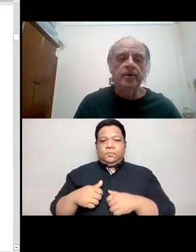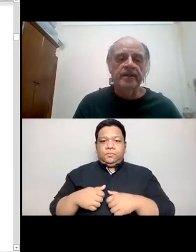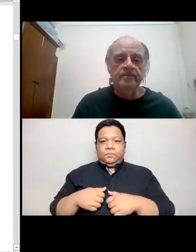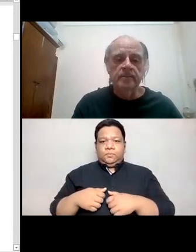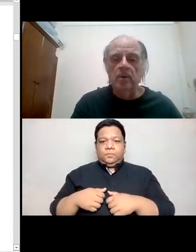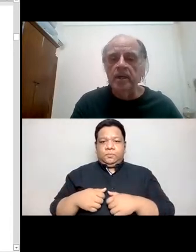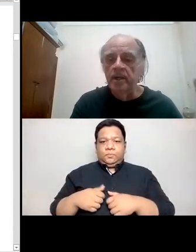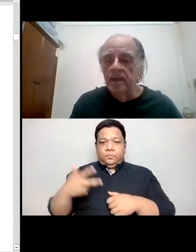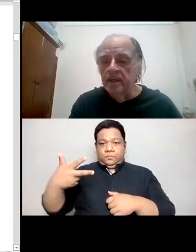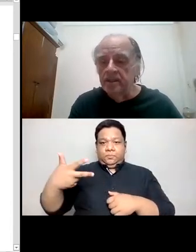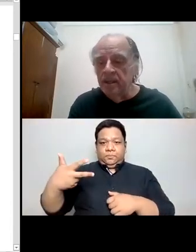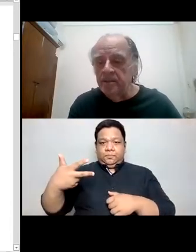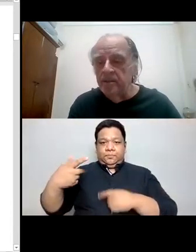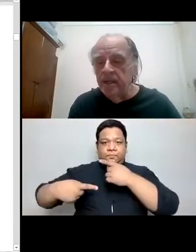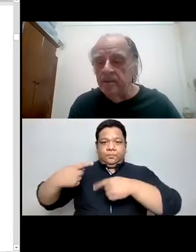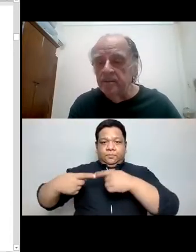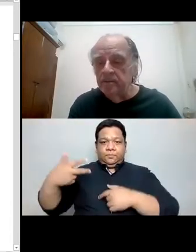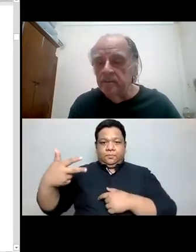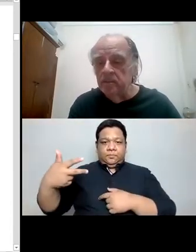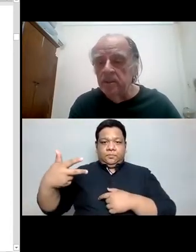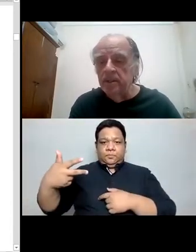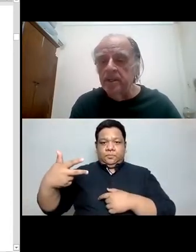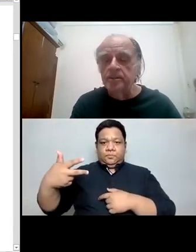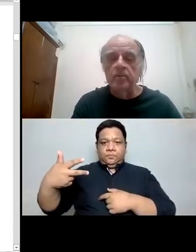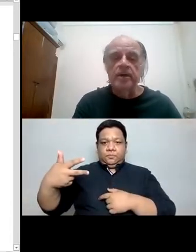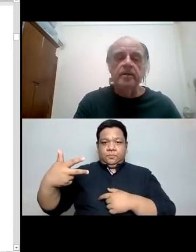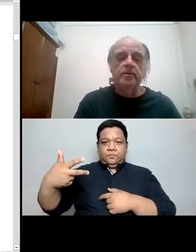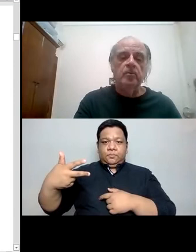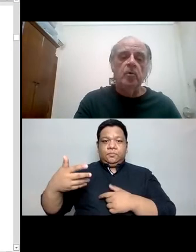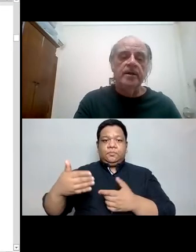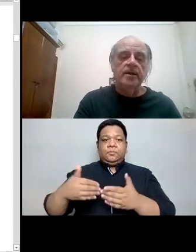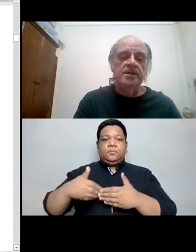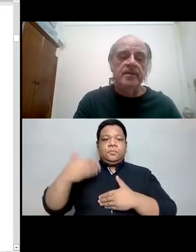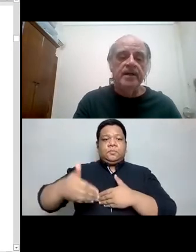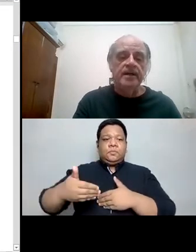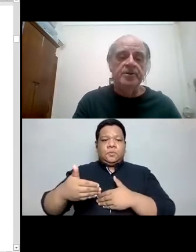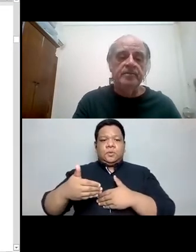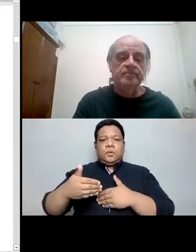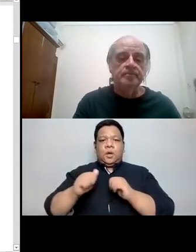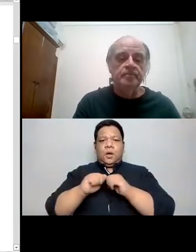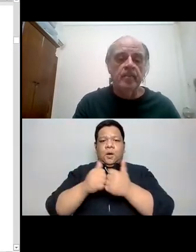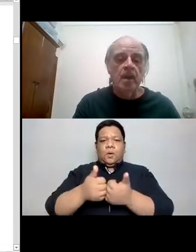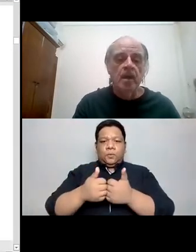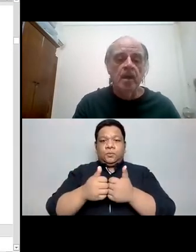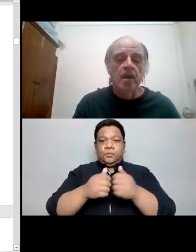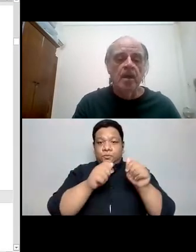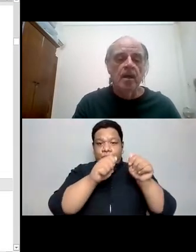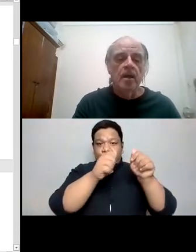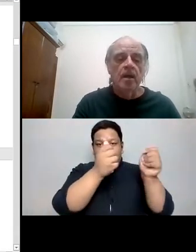So 3, okay? So let's go down to the next way, organized by handshake.